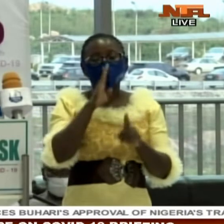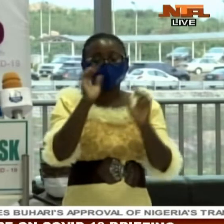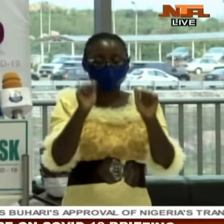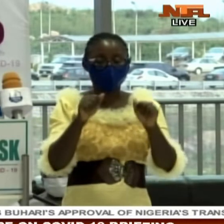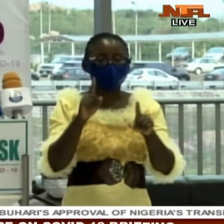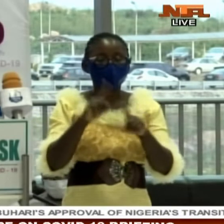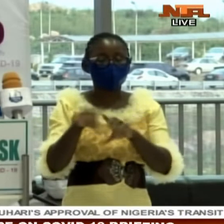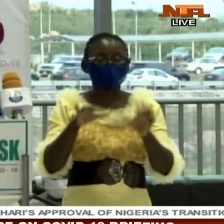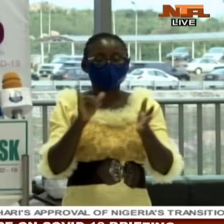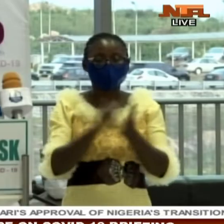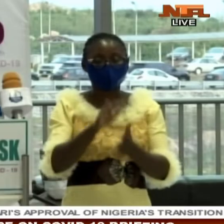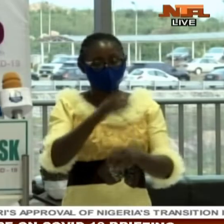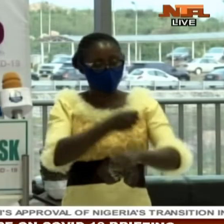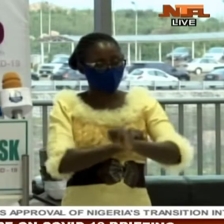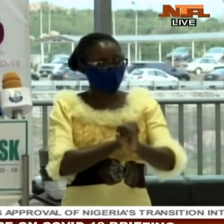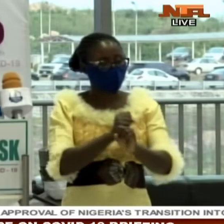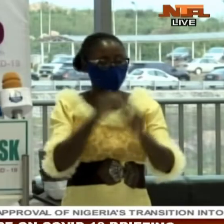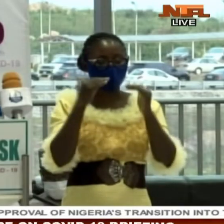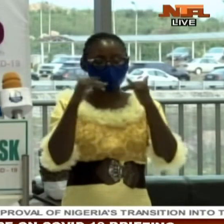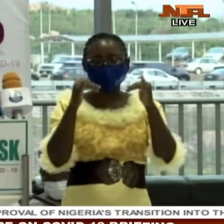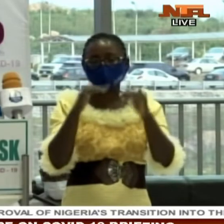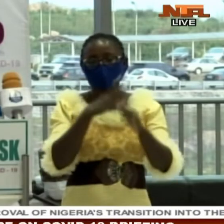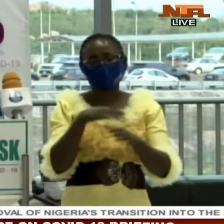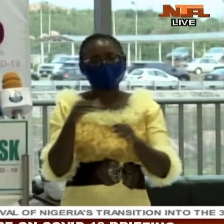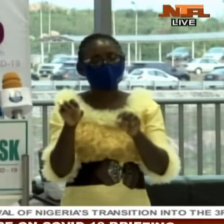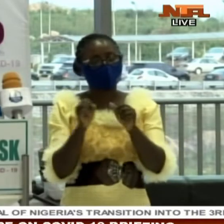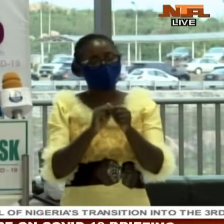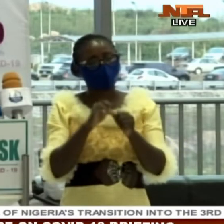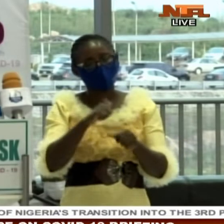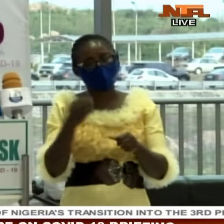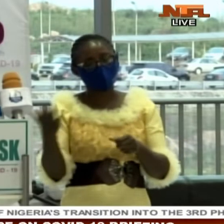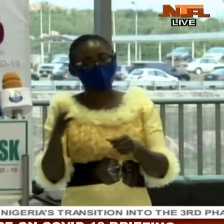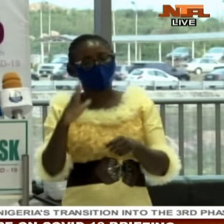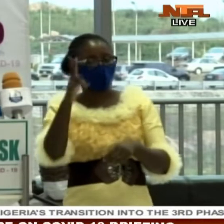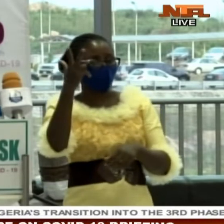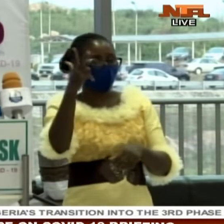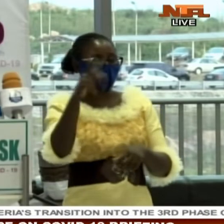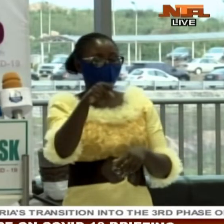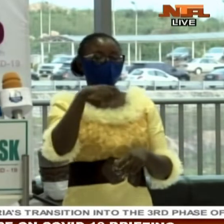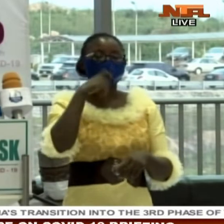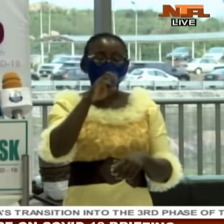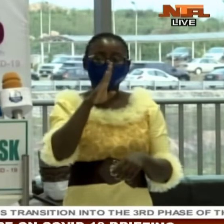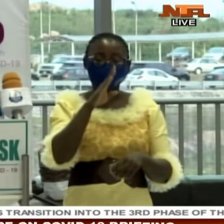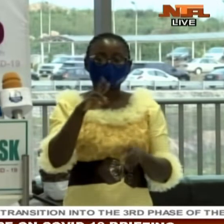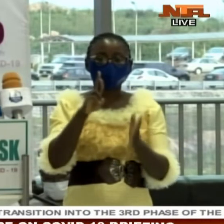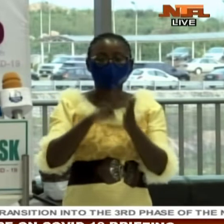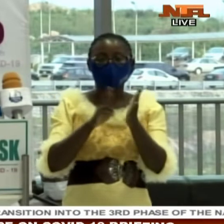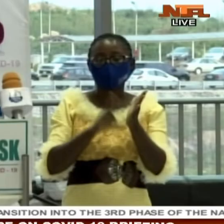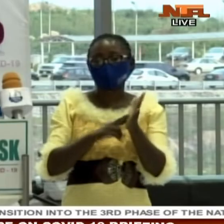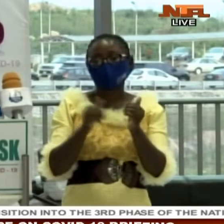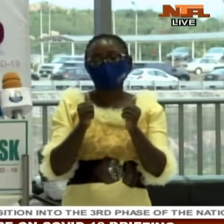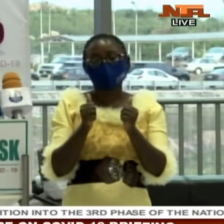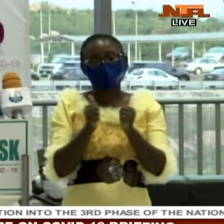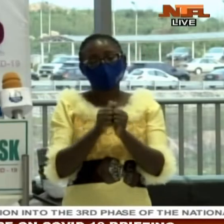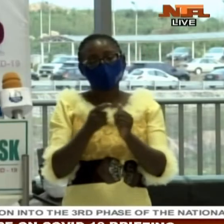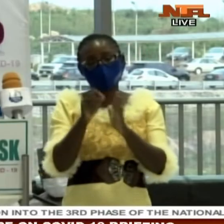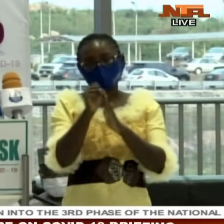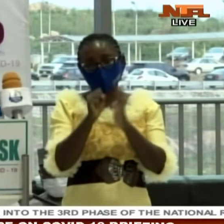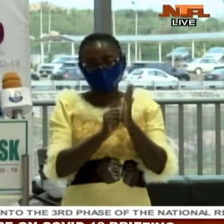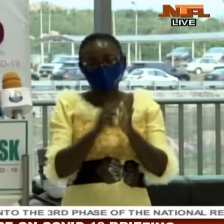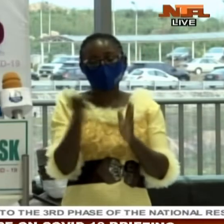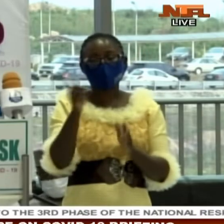your safety measures, etc. in the lab. And thirdly, you must be registered with the state authorities where you're